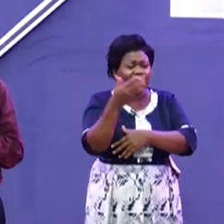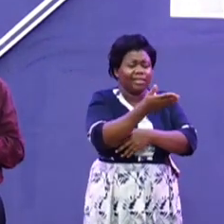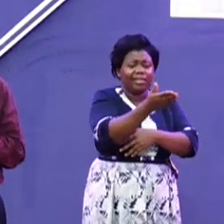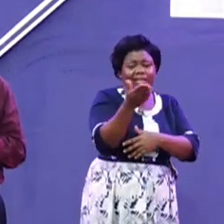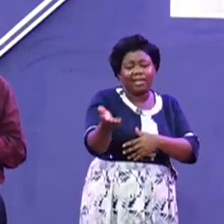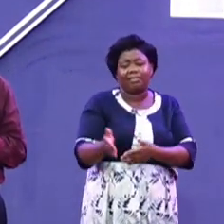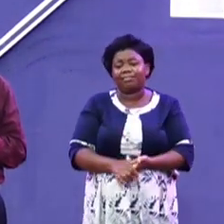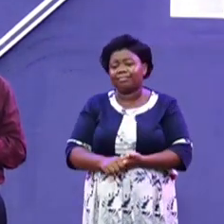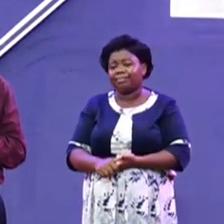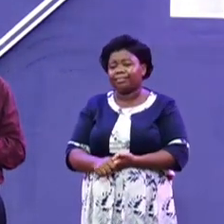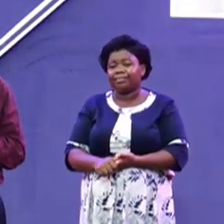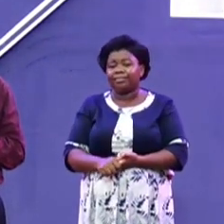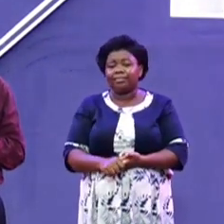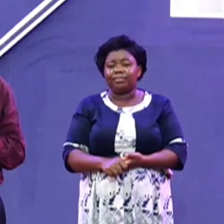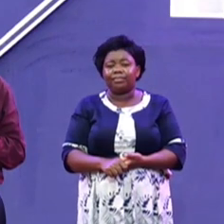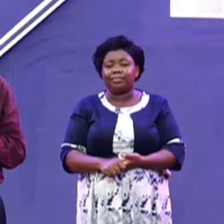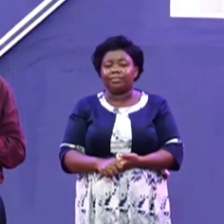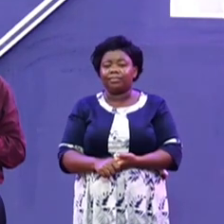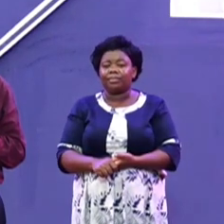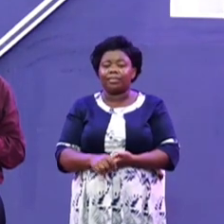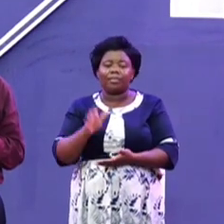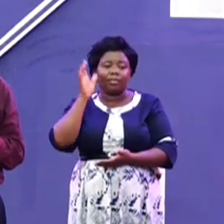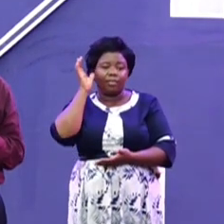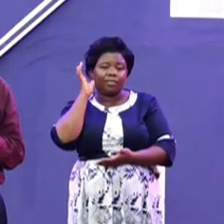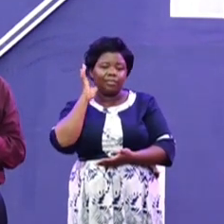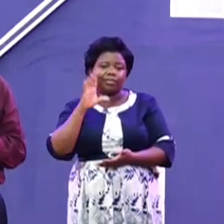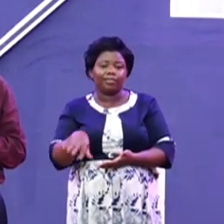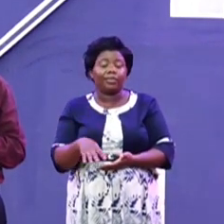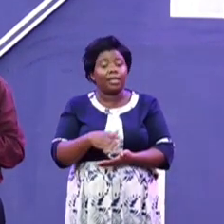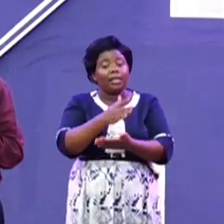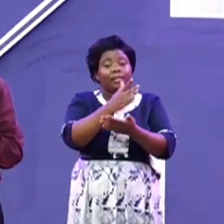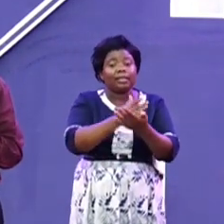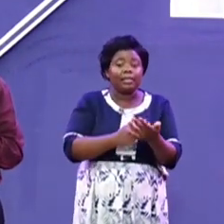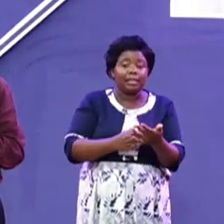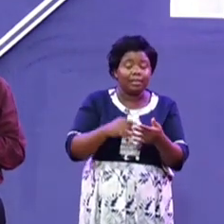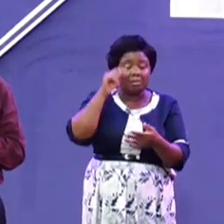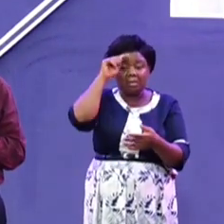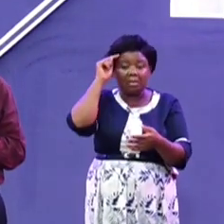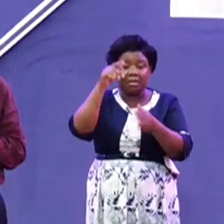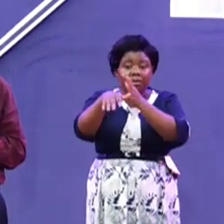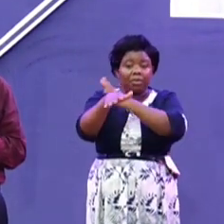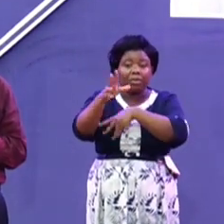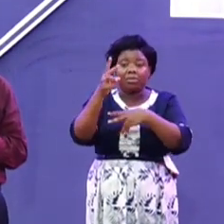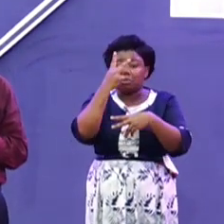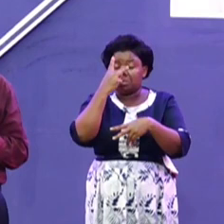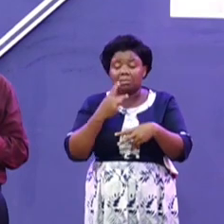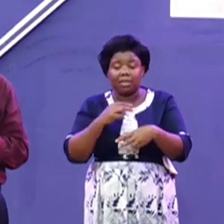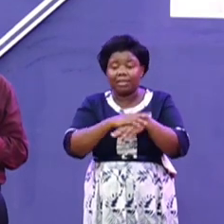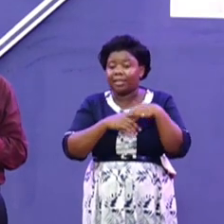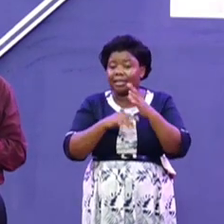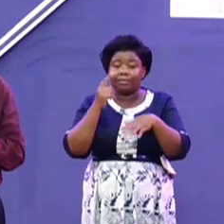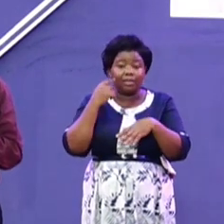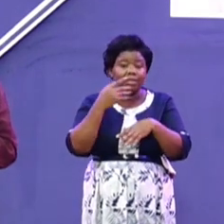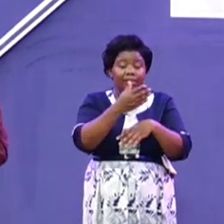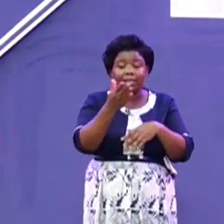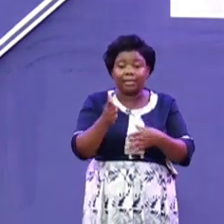God as someone who forgot them. Balala bamulaba nga muzibe talaba. Others consider him as a